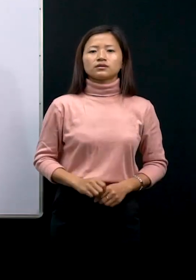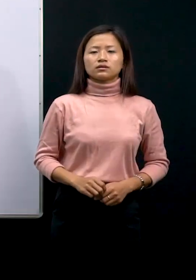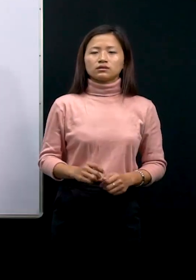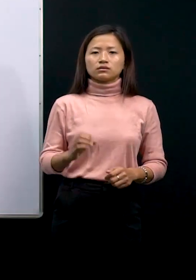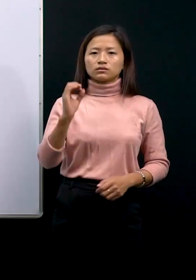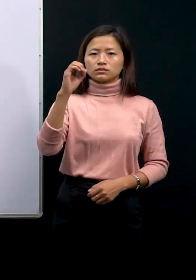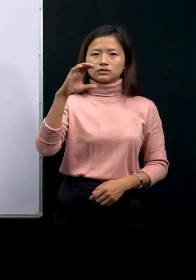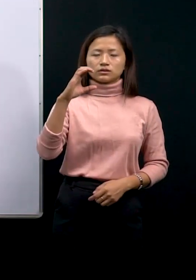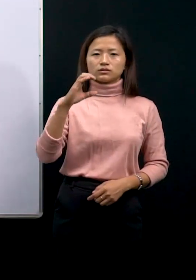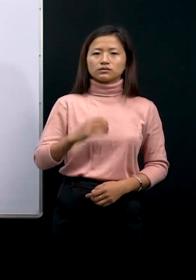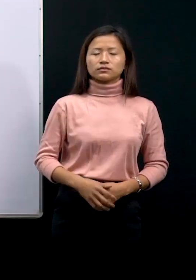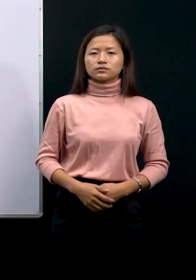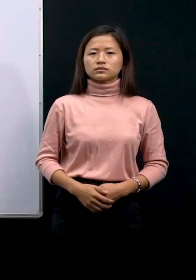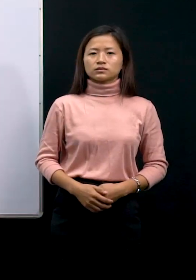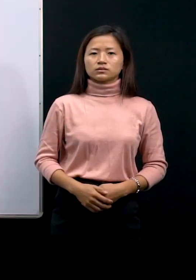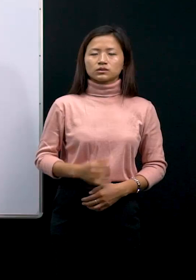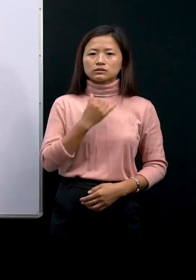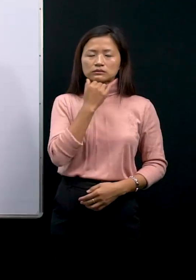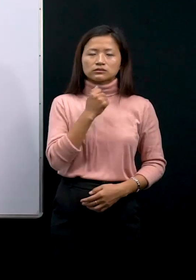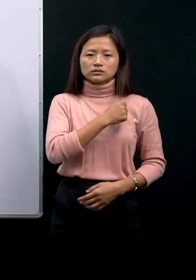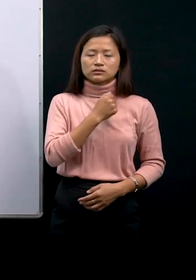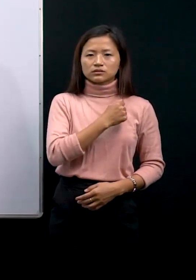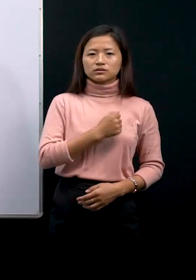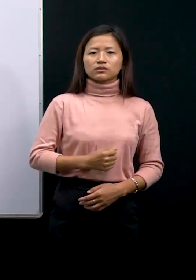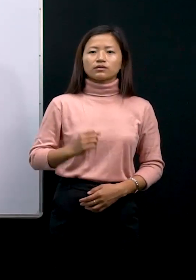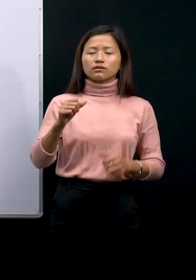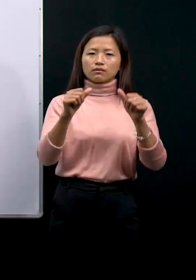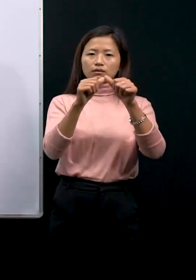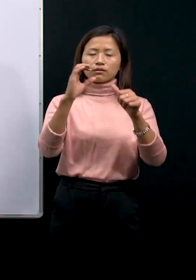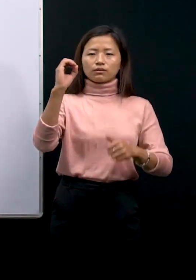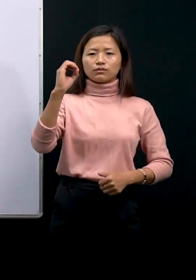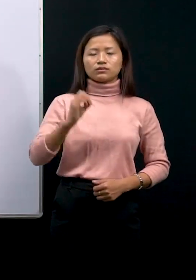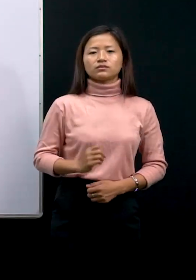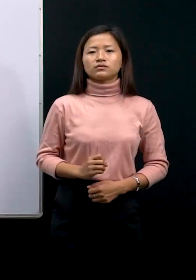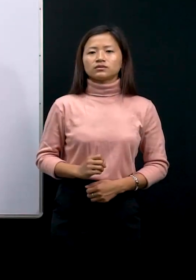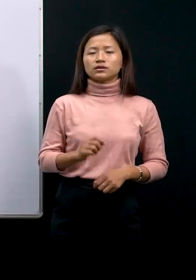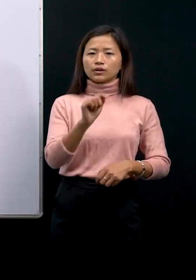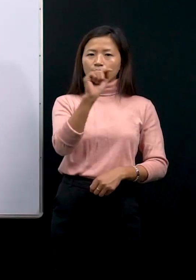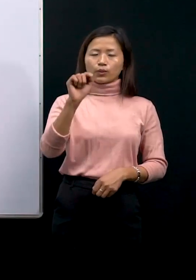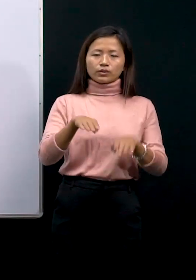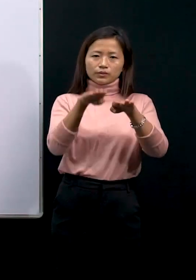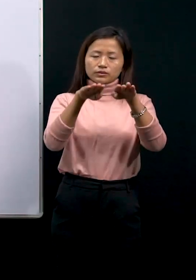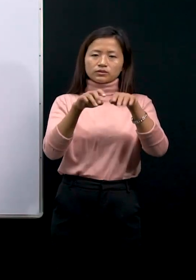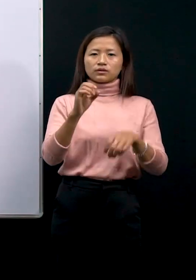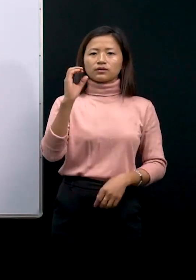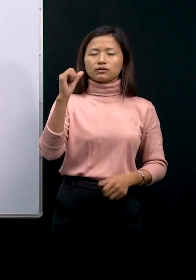Sorry, not OC. Which one? AO. AO equal to AO or not?